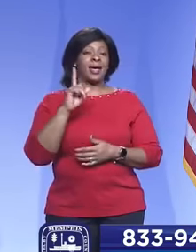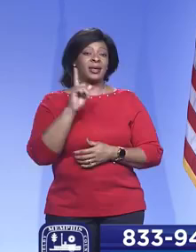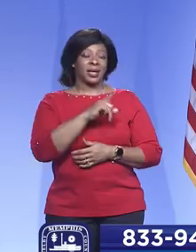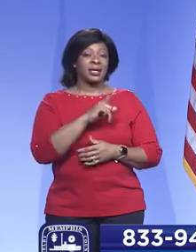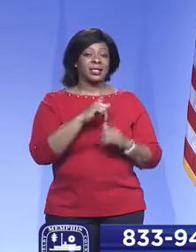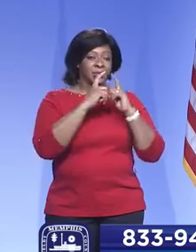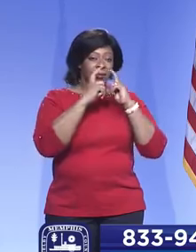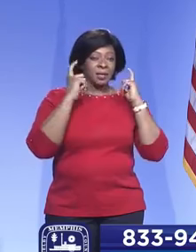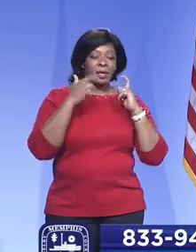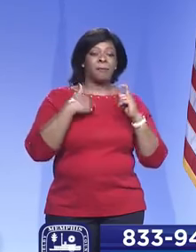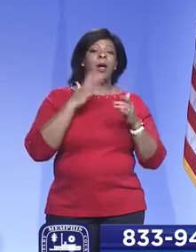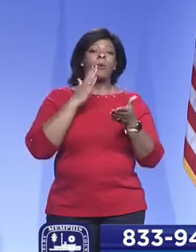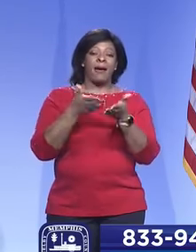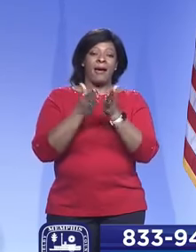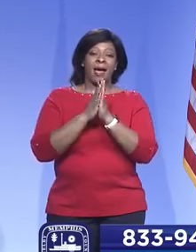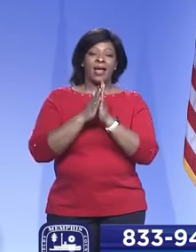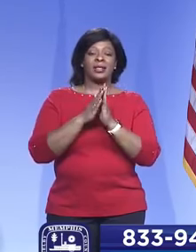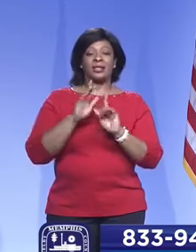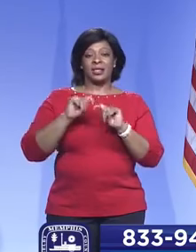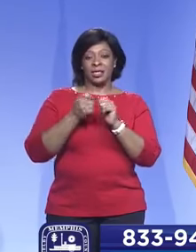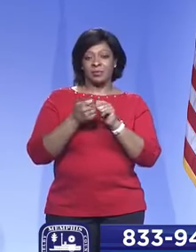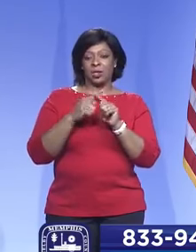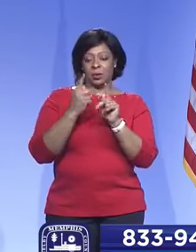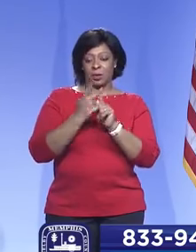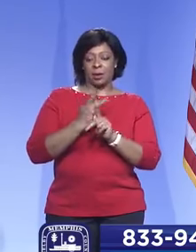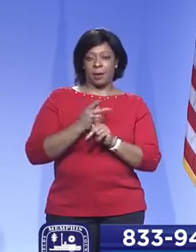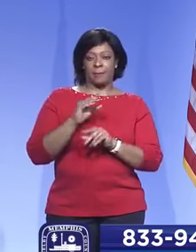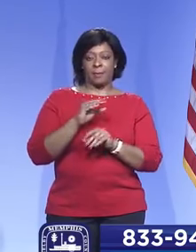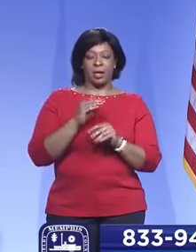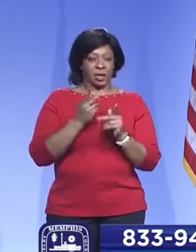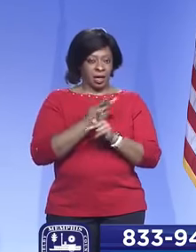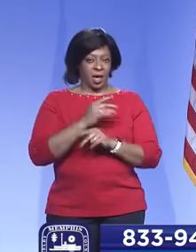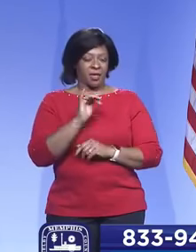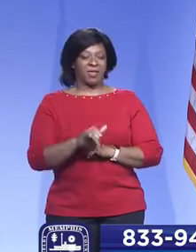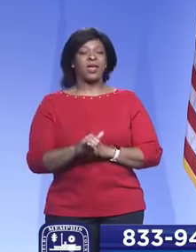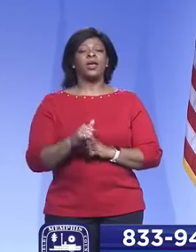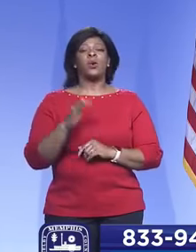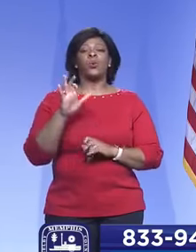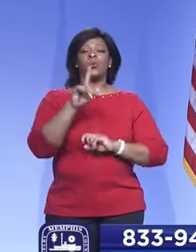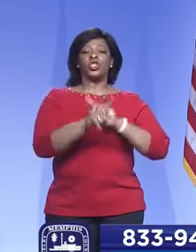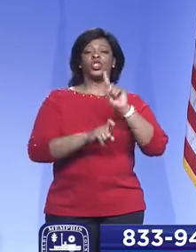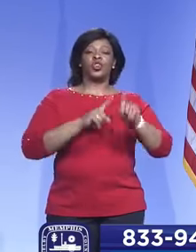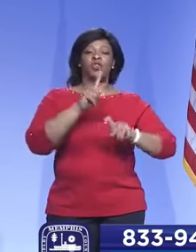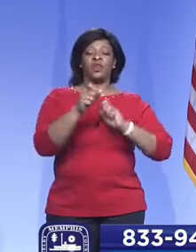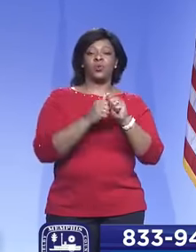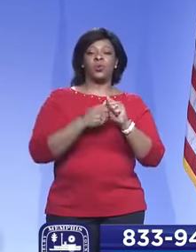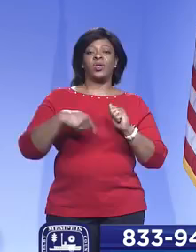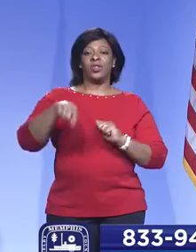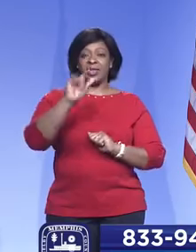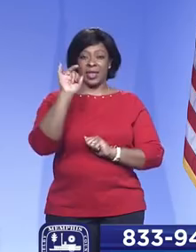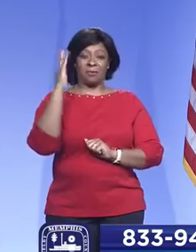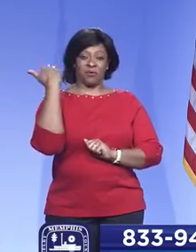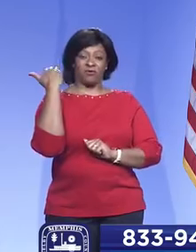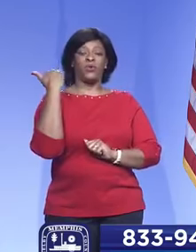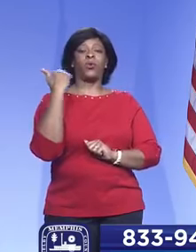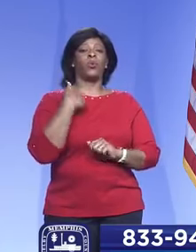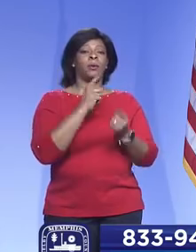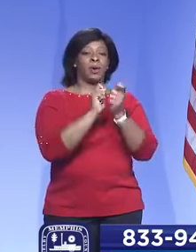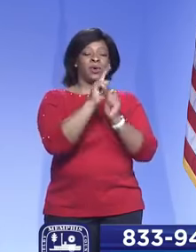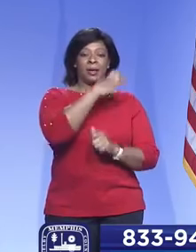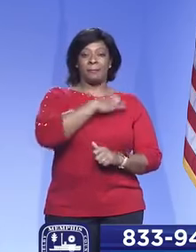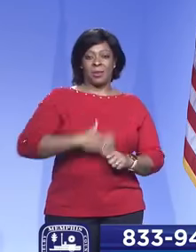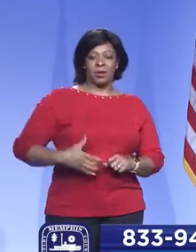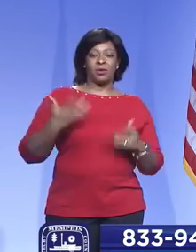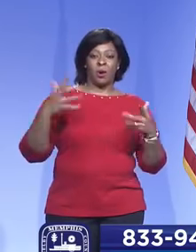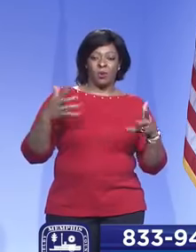will ask our team to compile that. We did a survey before we met with those mayors, so I will get that information.